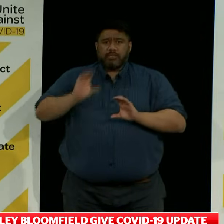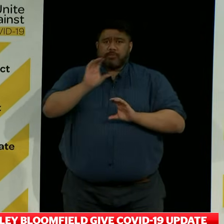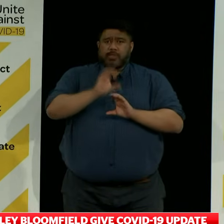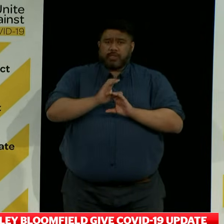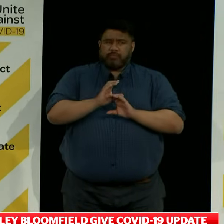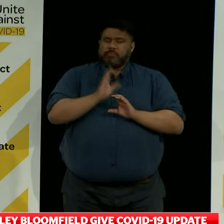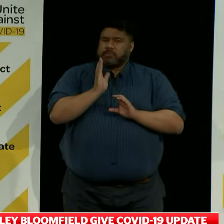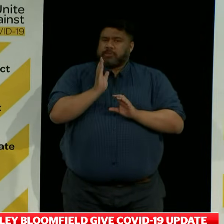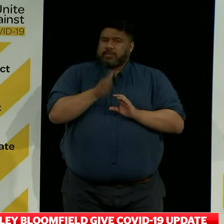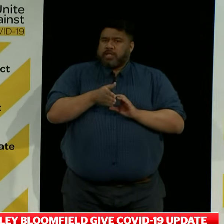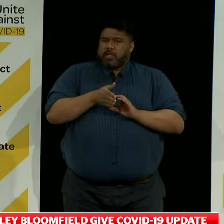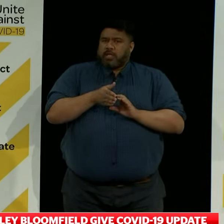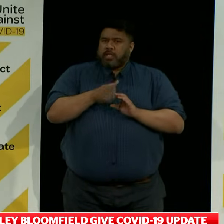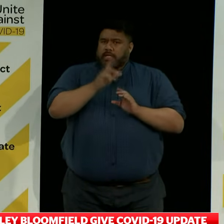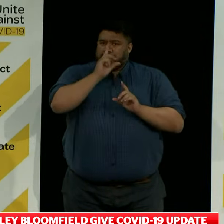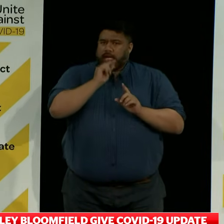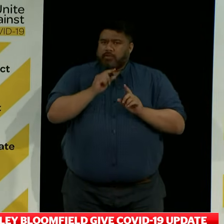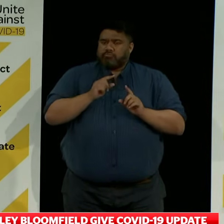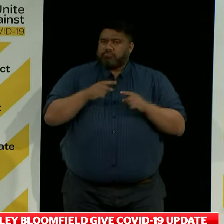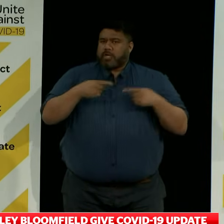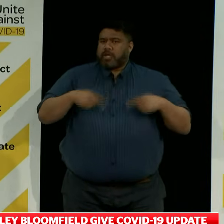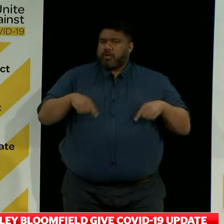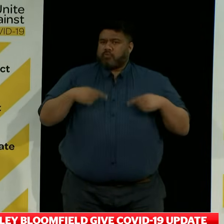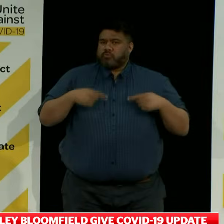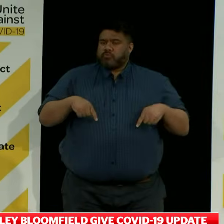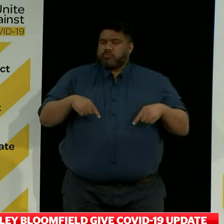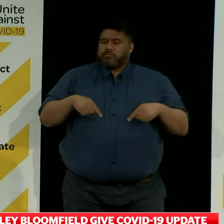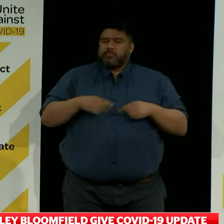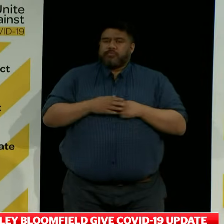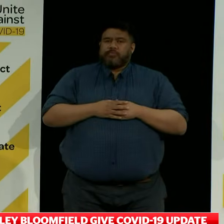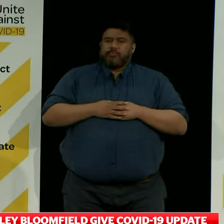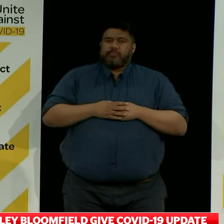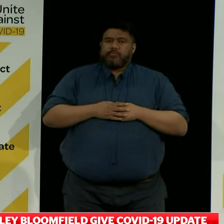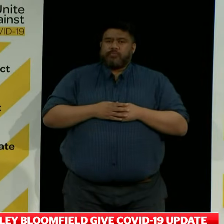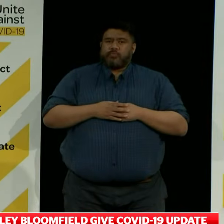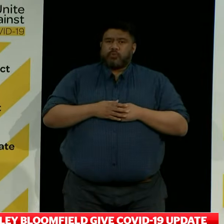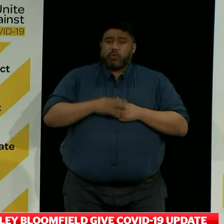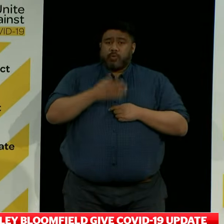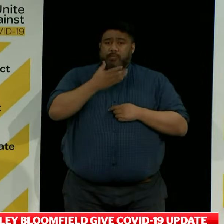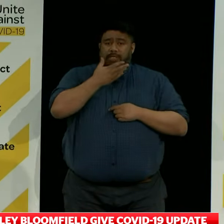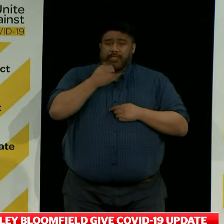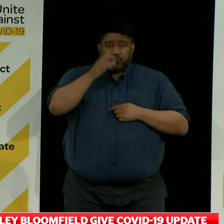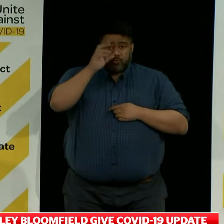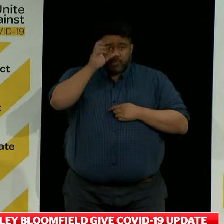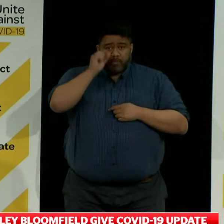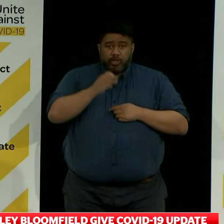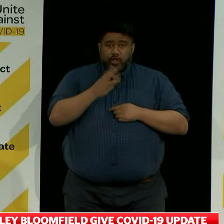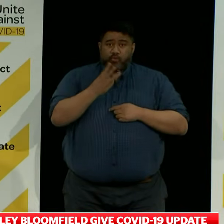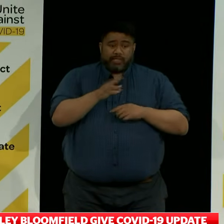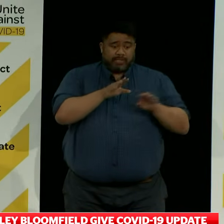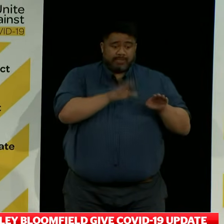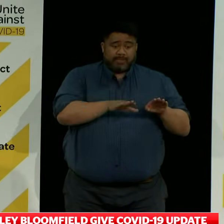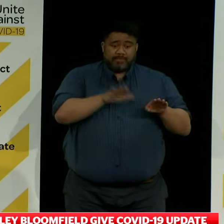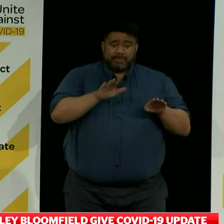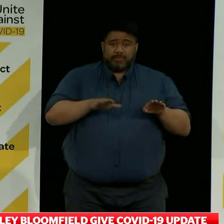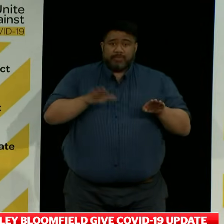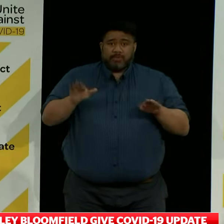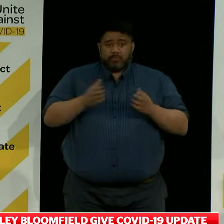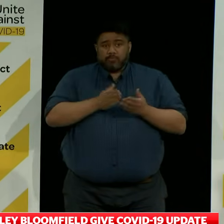So just for clarity, all 3 of the stages I've set out today, the wage subsidy will still apply